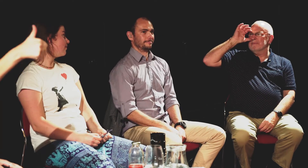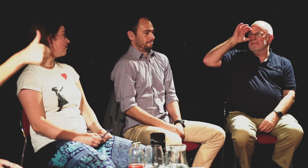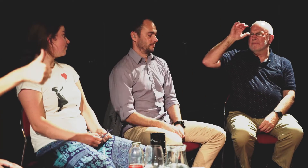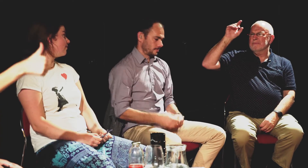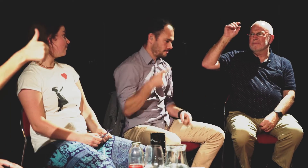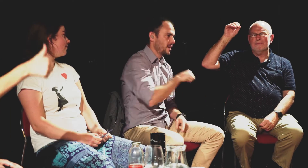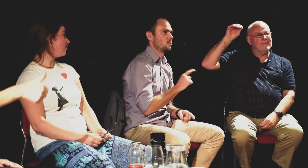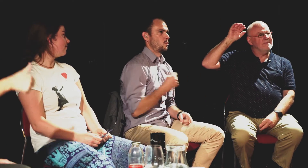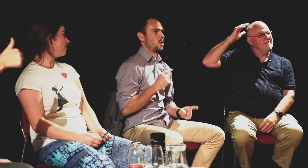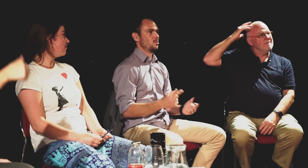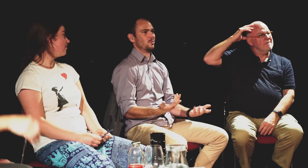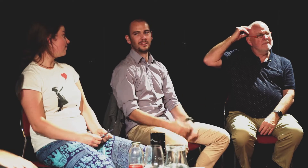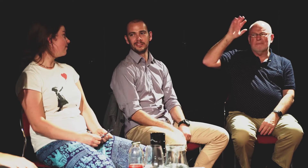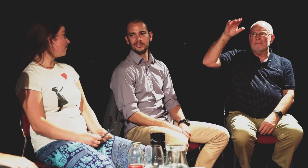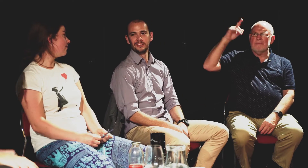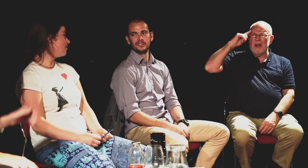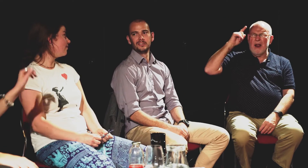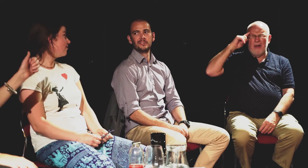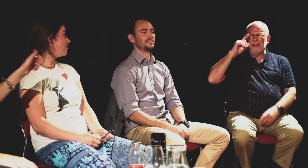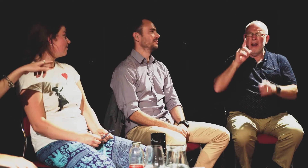can. The old thumbs up trick.